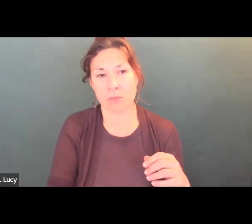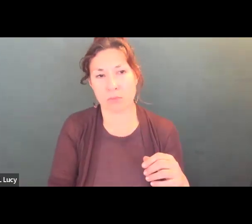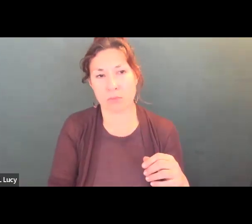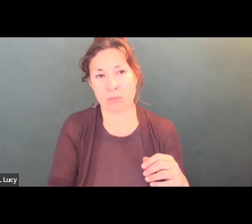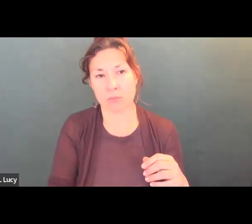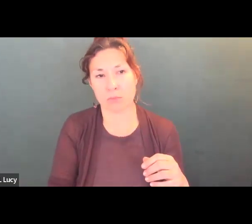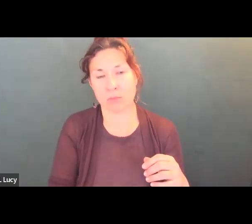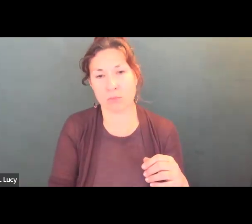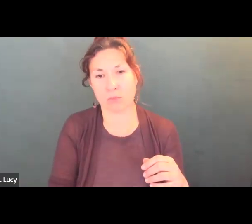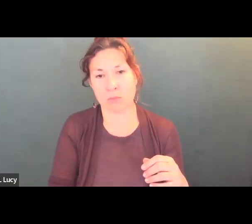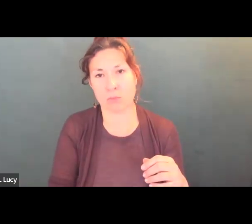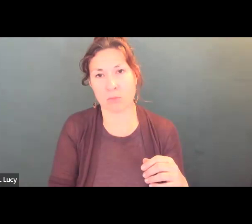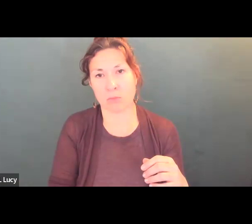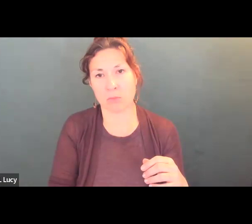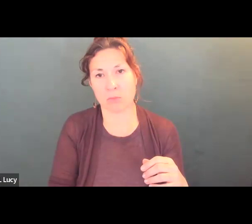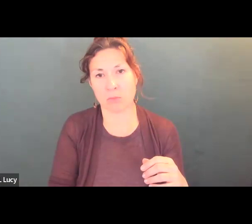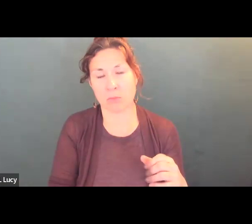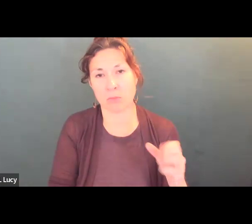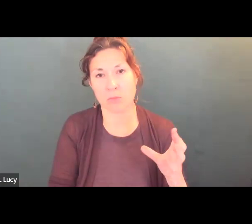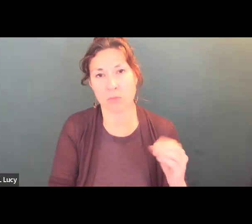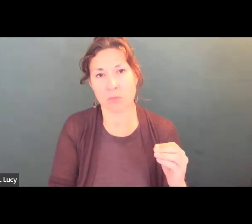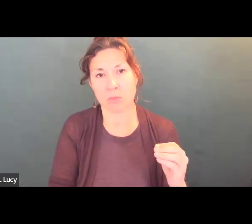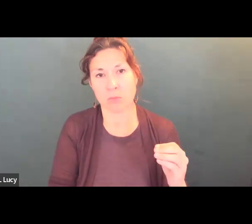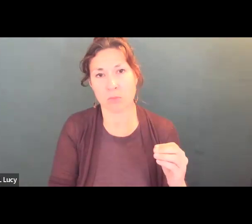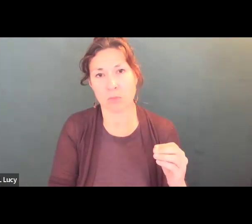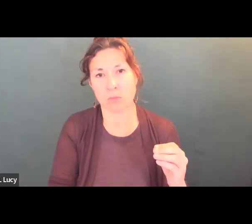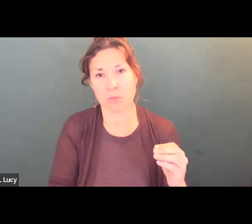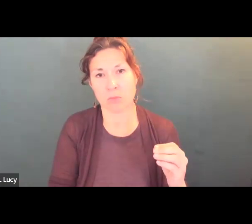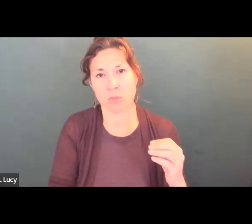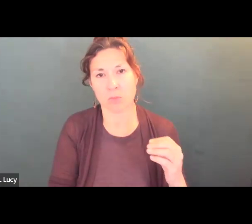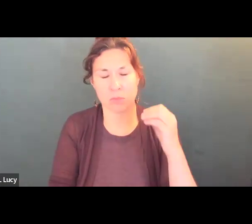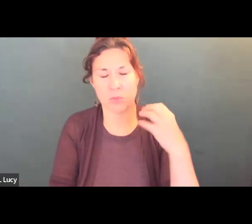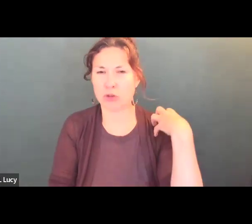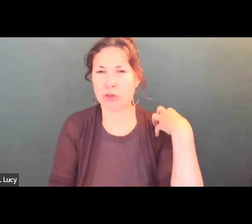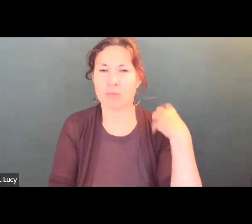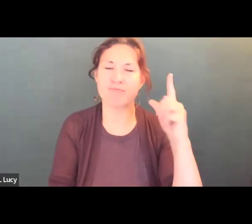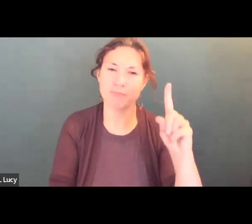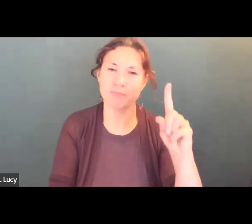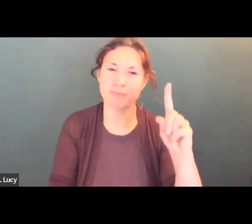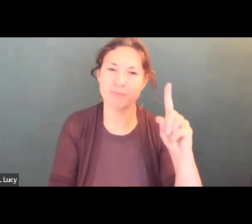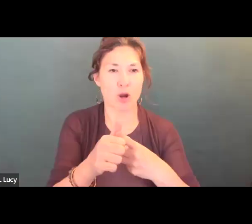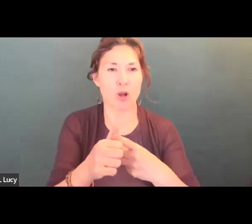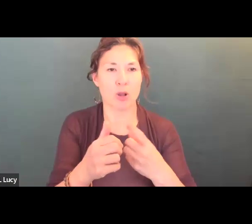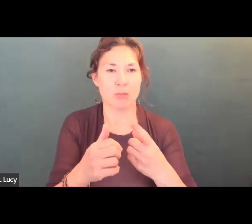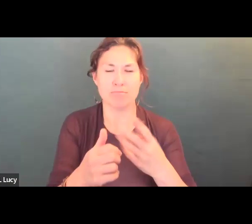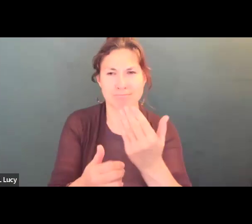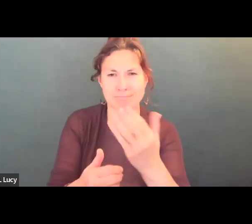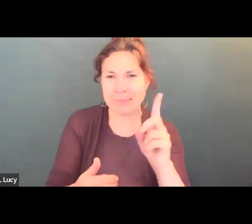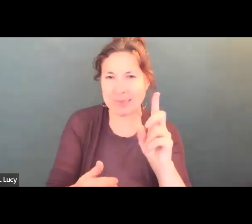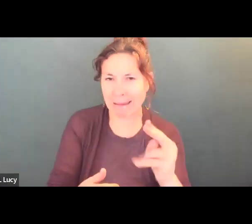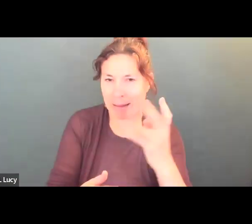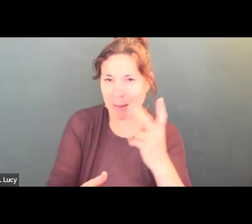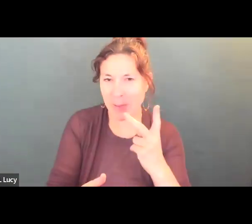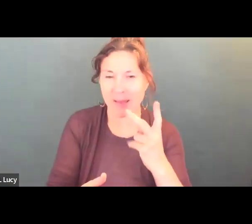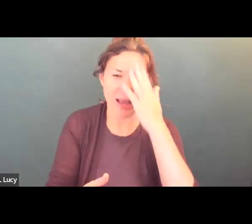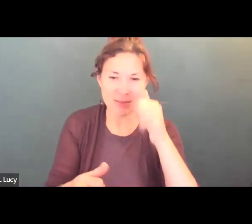Yeah. No. Yeah. Yeah. At first, I want to say thank you. you know, and I know this is a tough